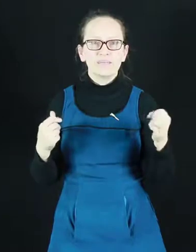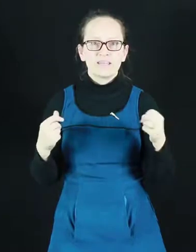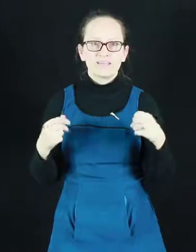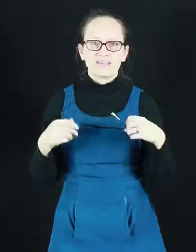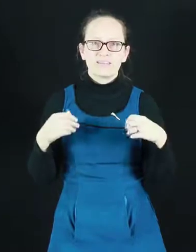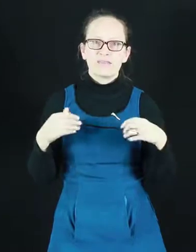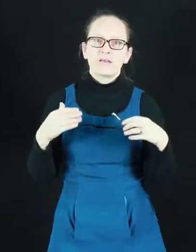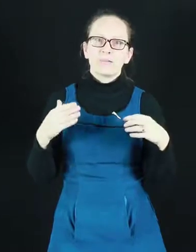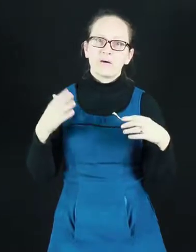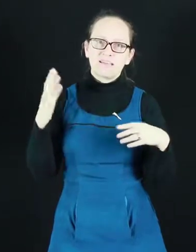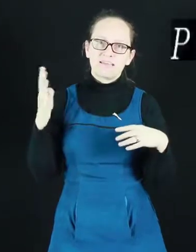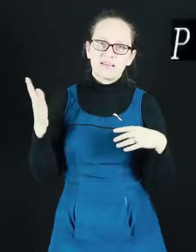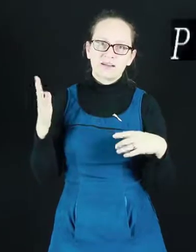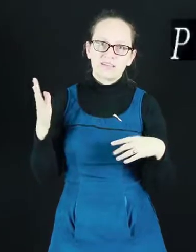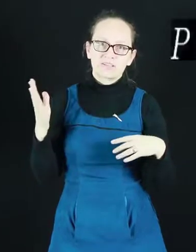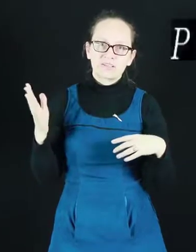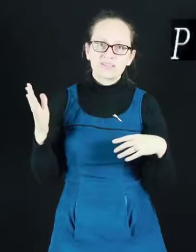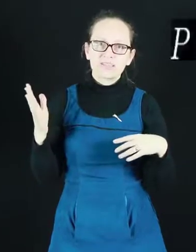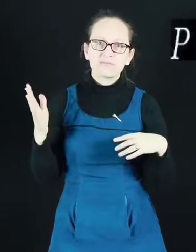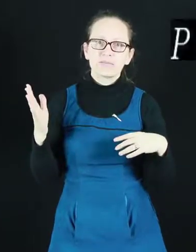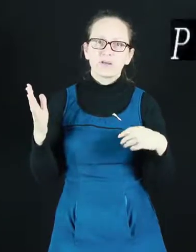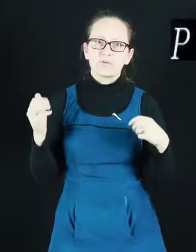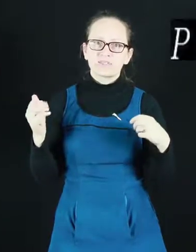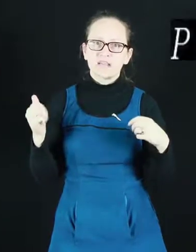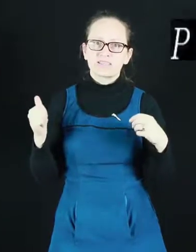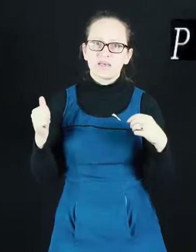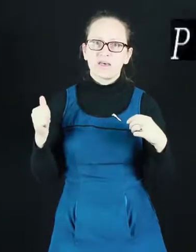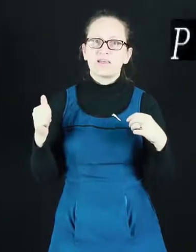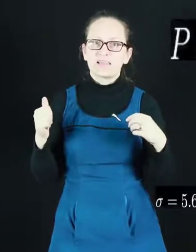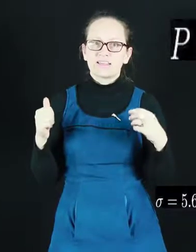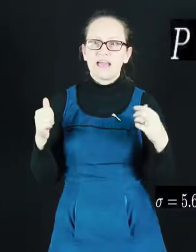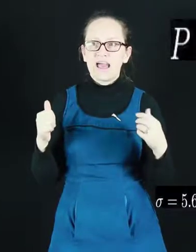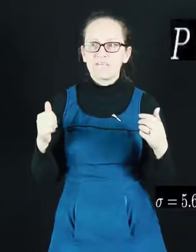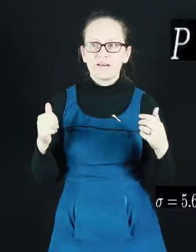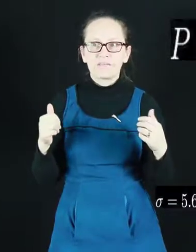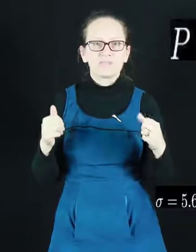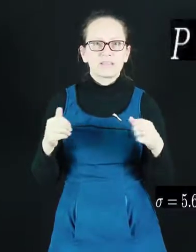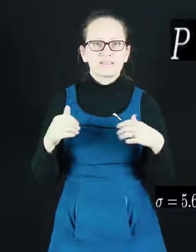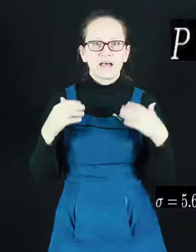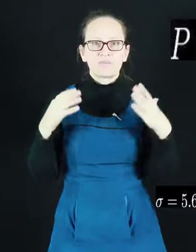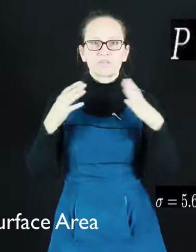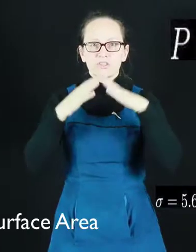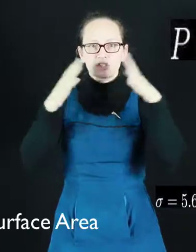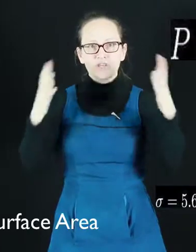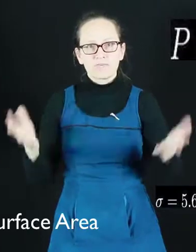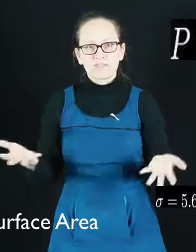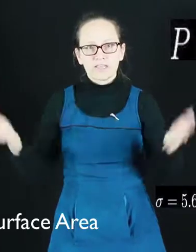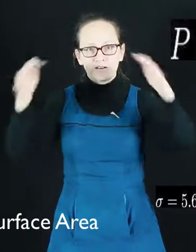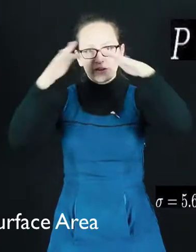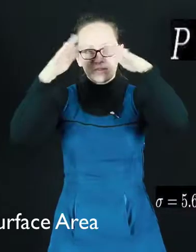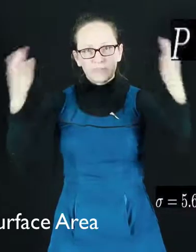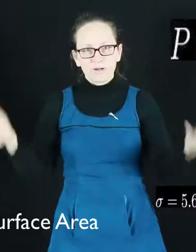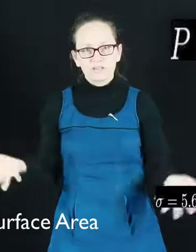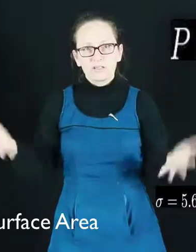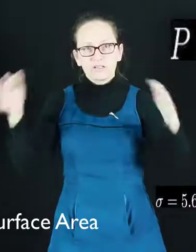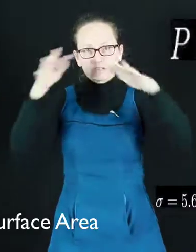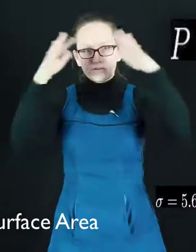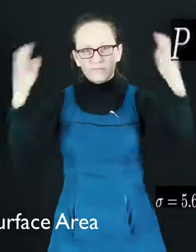is given by Stefan's constant, which has the symbol sigma, times the surface area of the body, so a